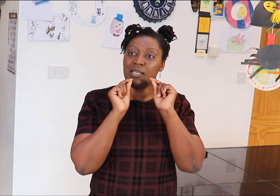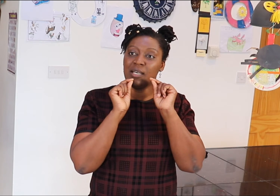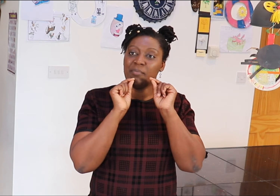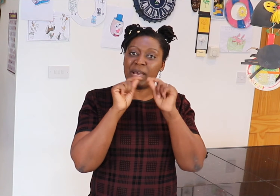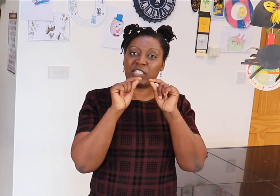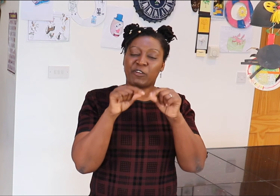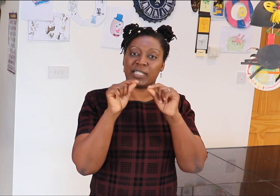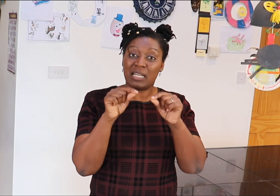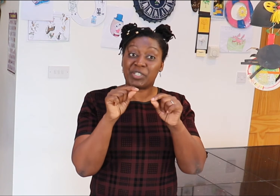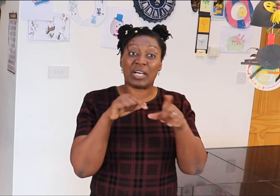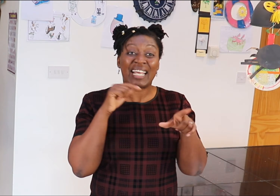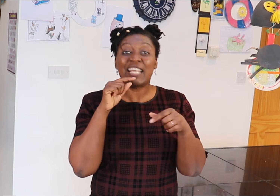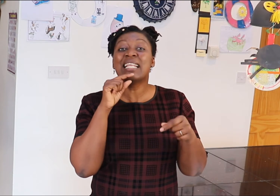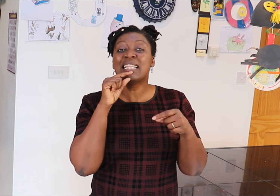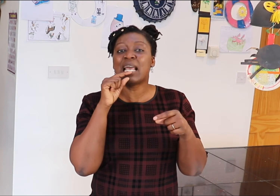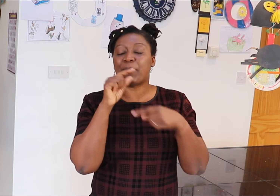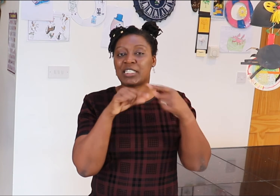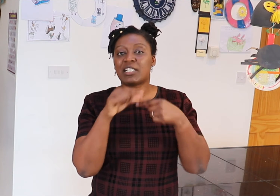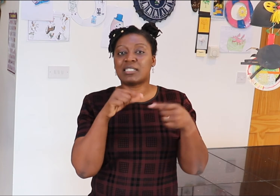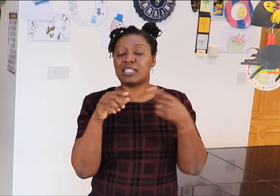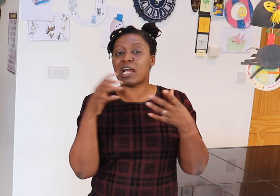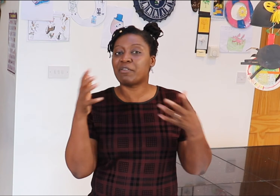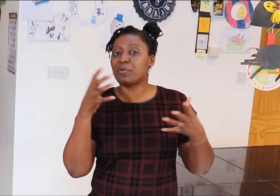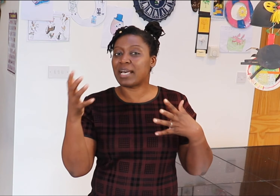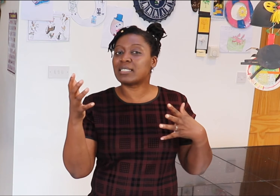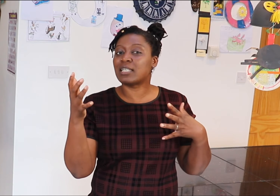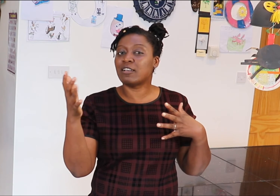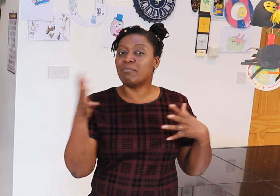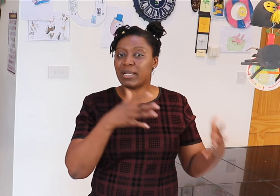the mesh filter limiter in a particular scenario that